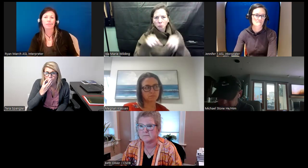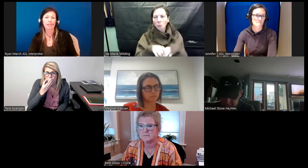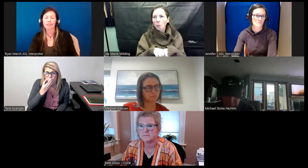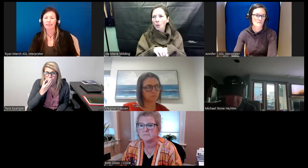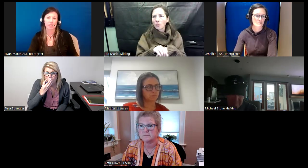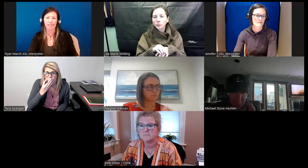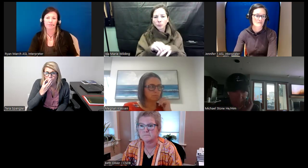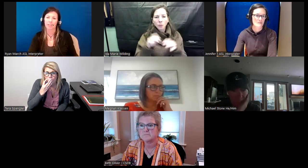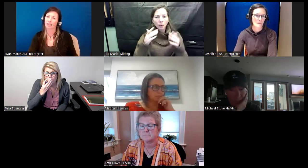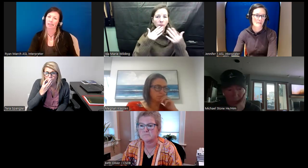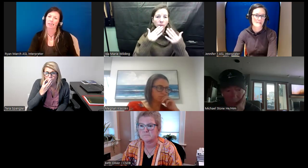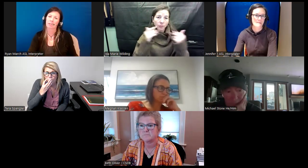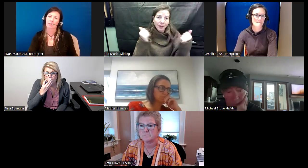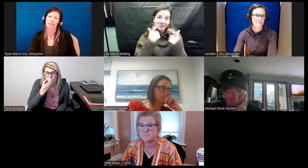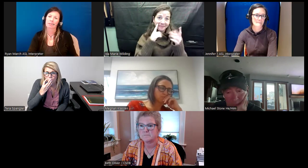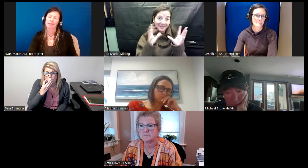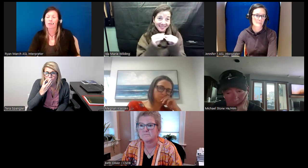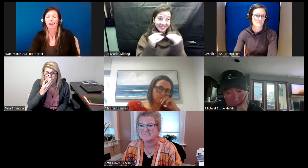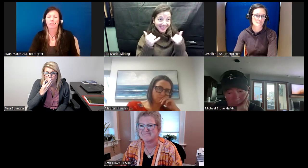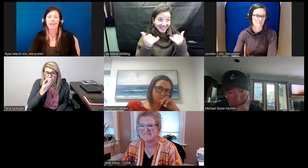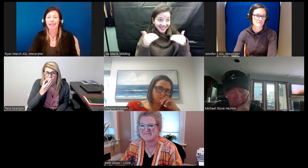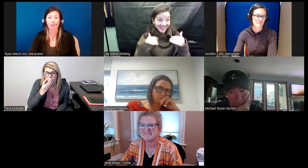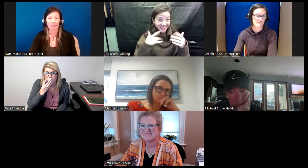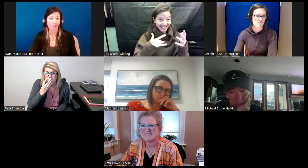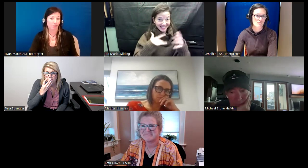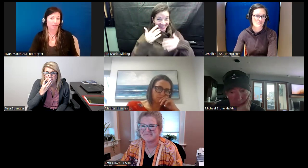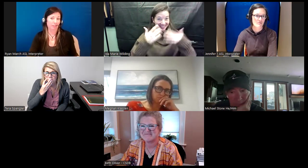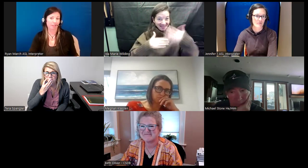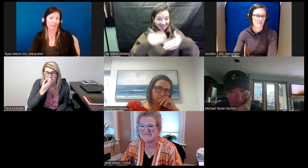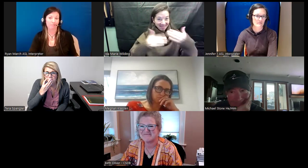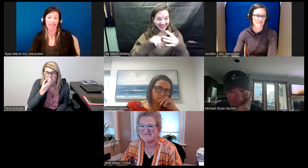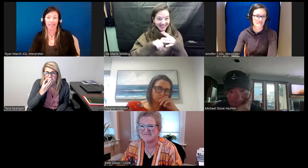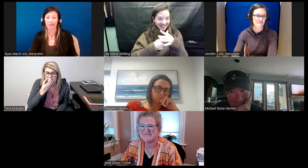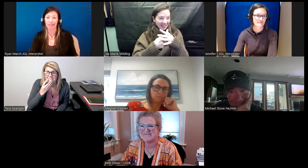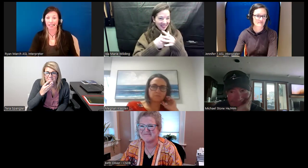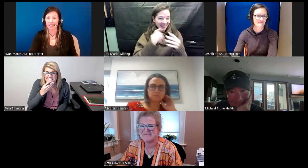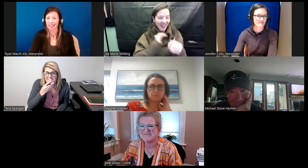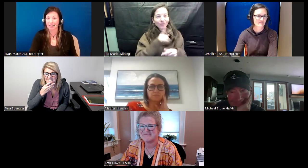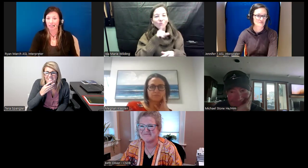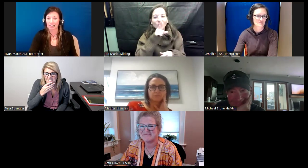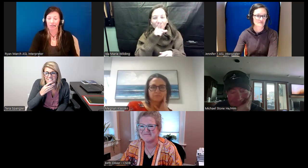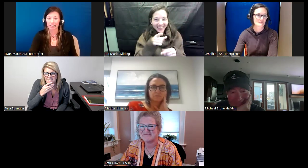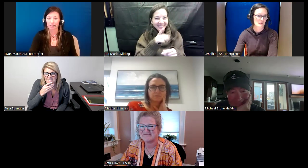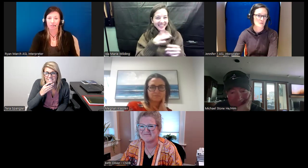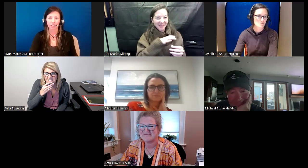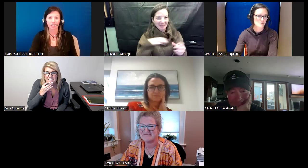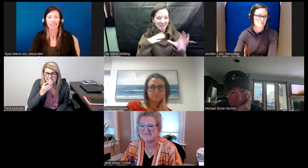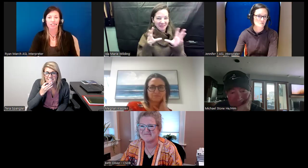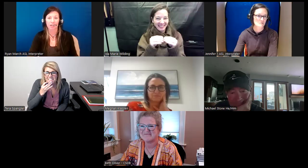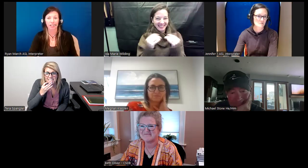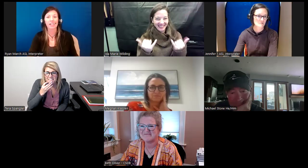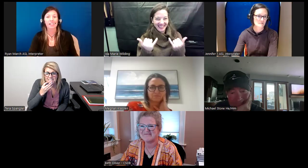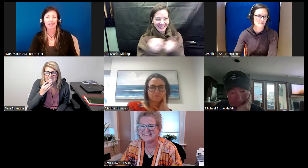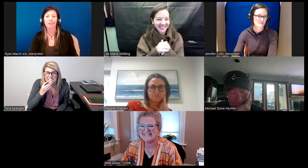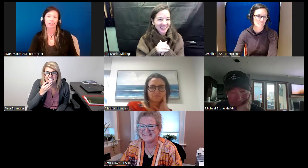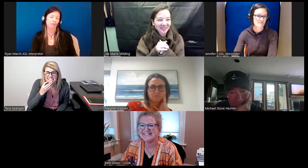the meals? I think we need to figure, all of that out. But this has been a really great meeting. I'm excited to keep this going. This is a really good